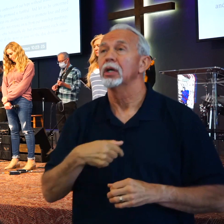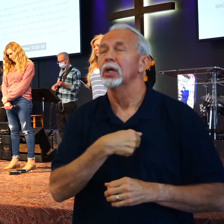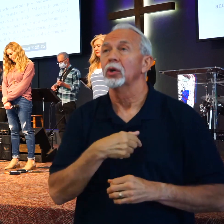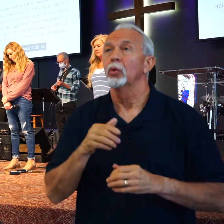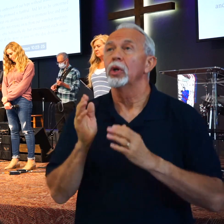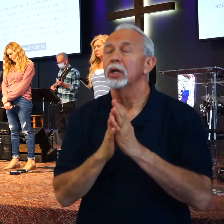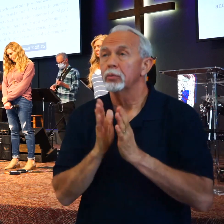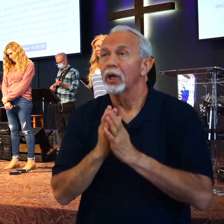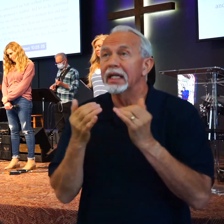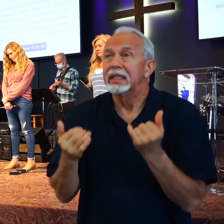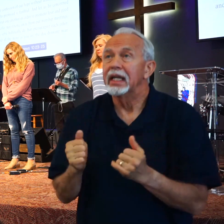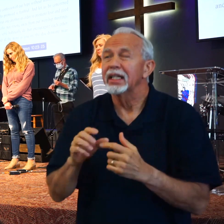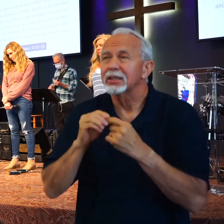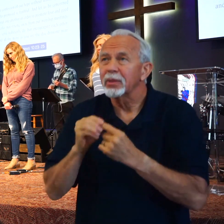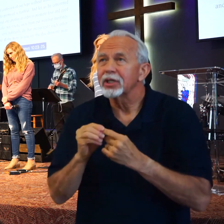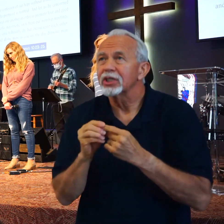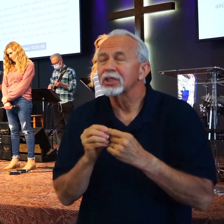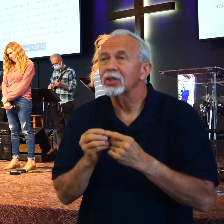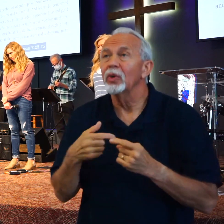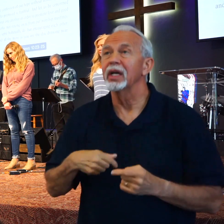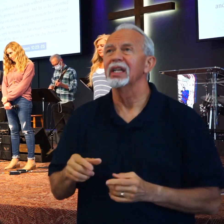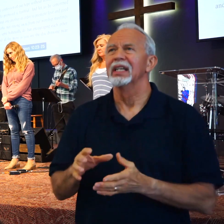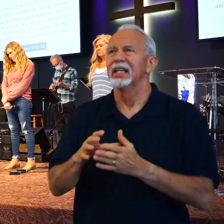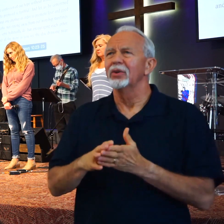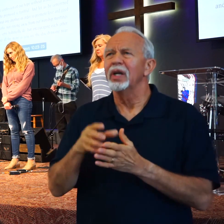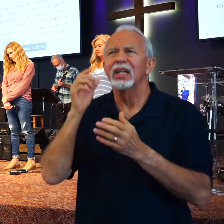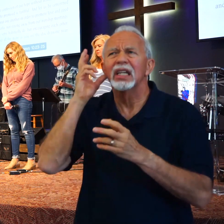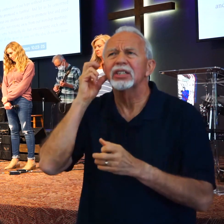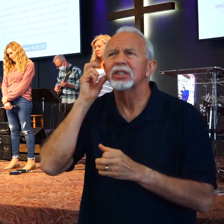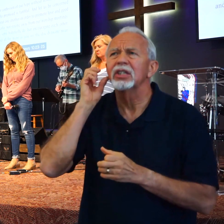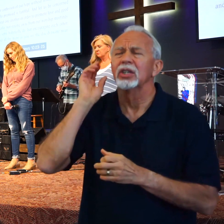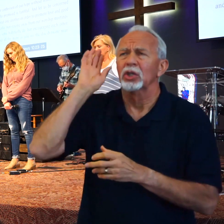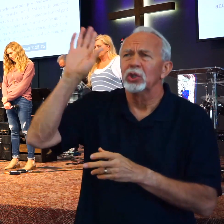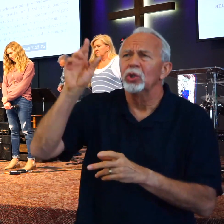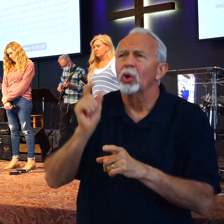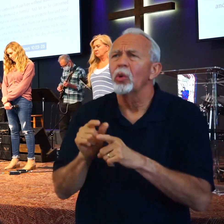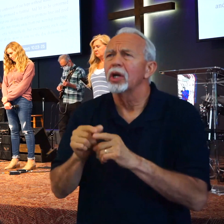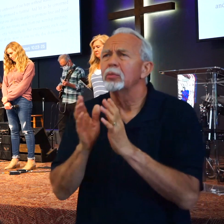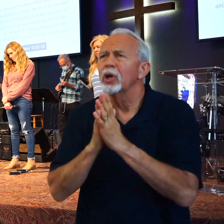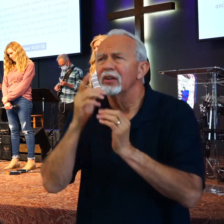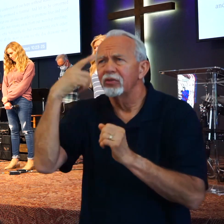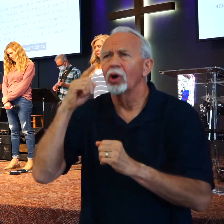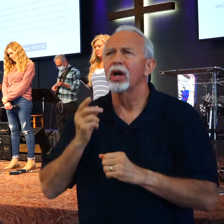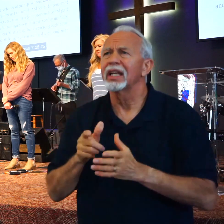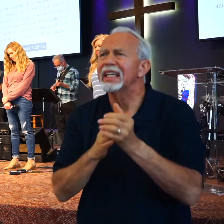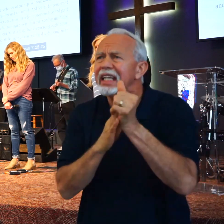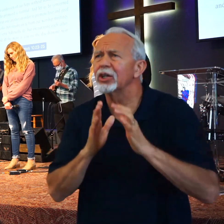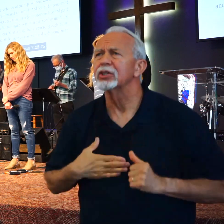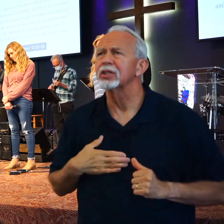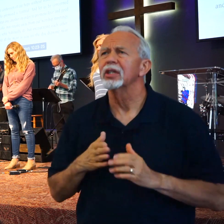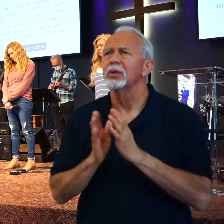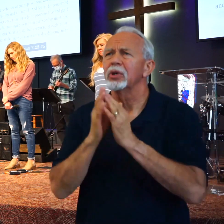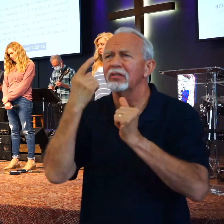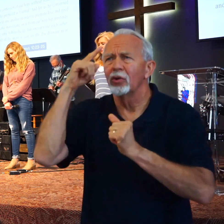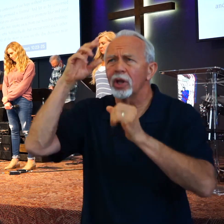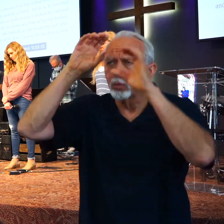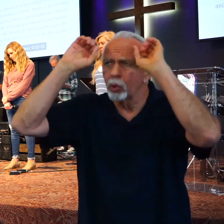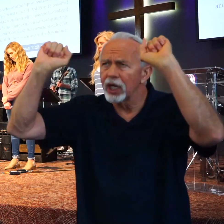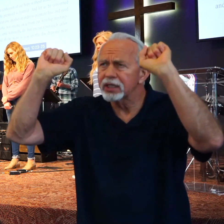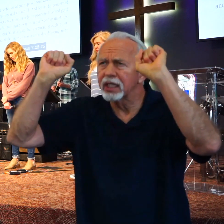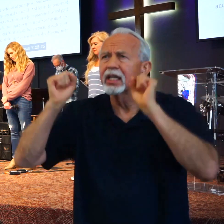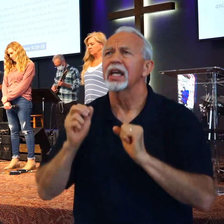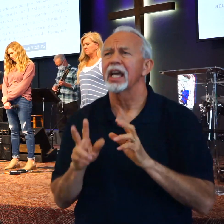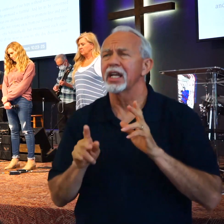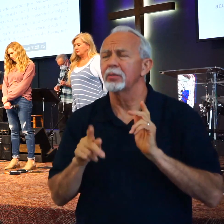especially as we're taught in your word, to pray for our leaders. We pray for the president. We pray for those